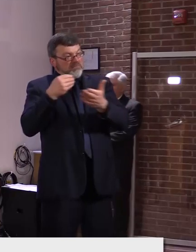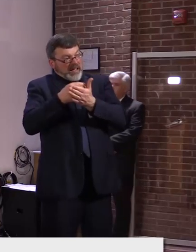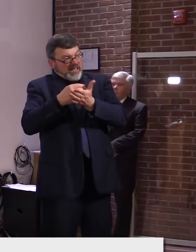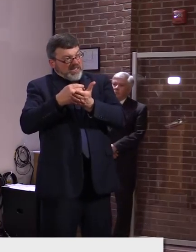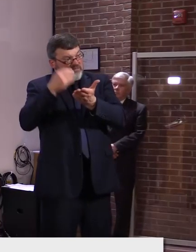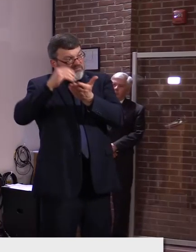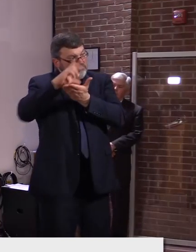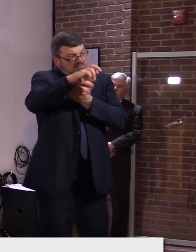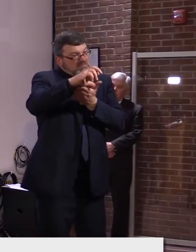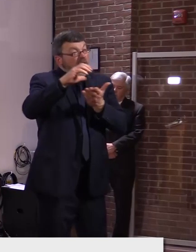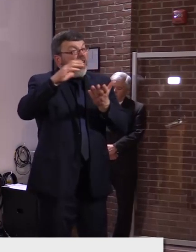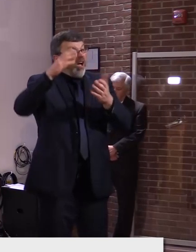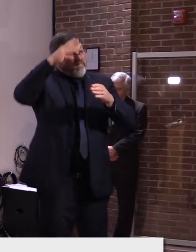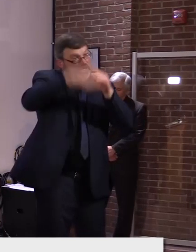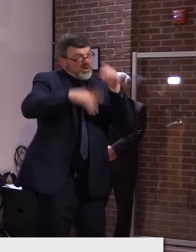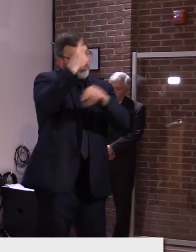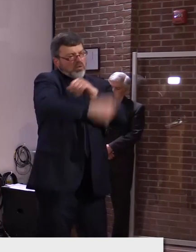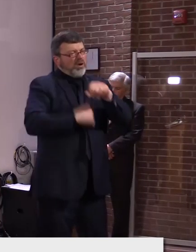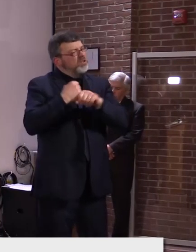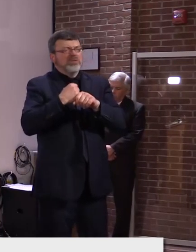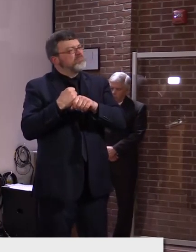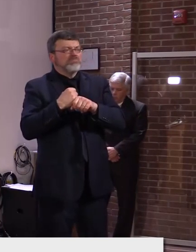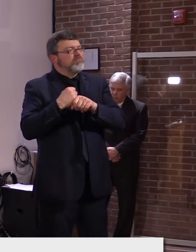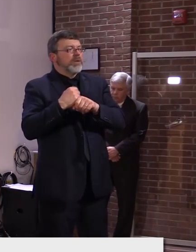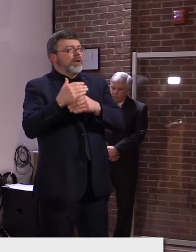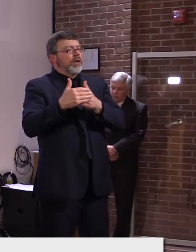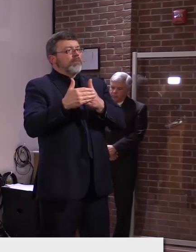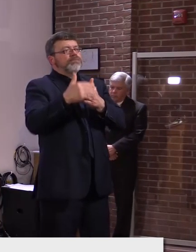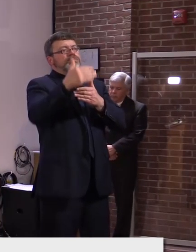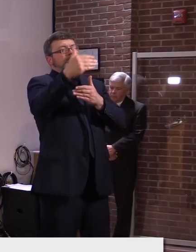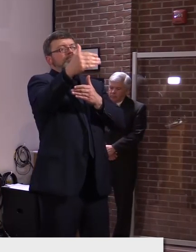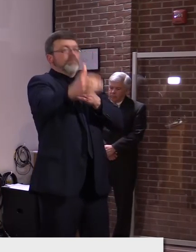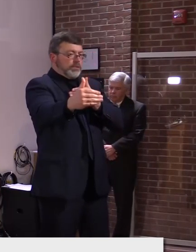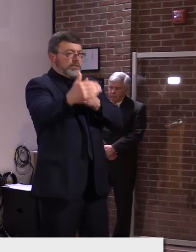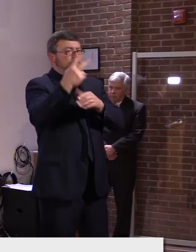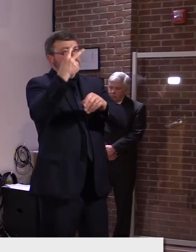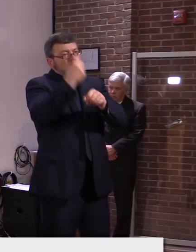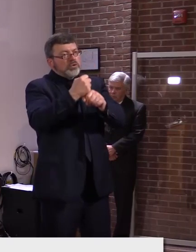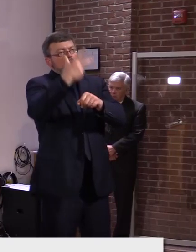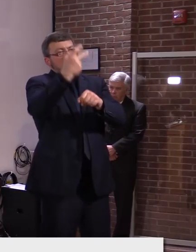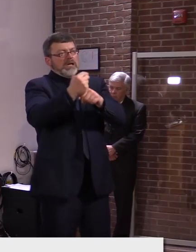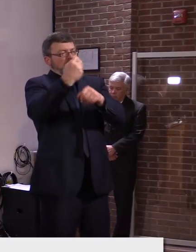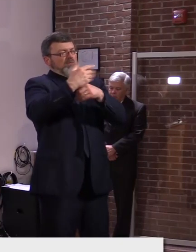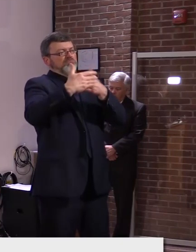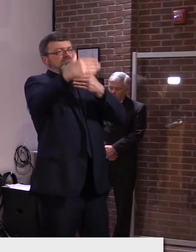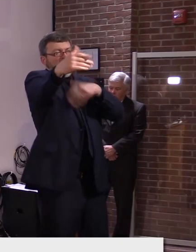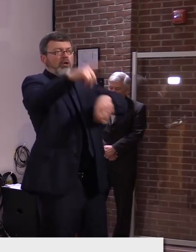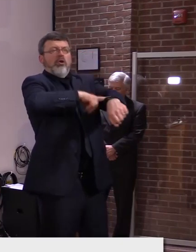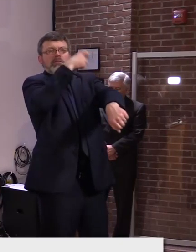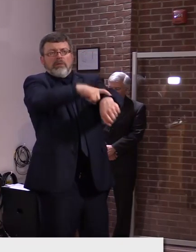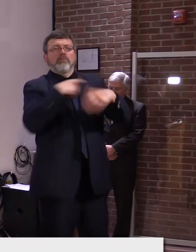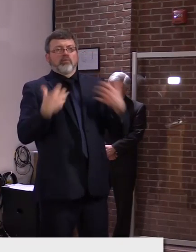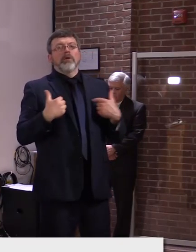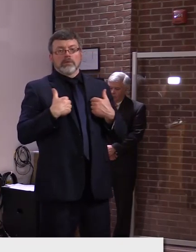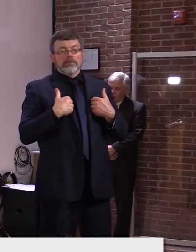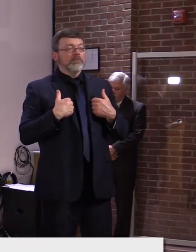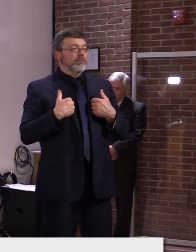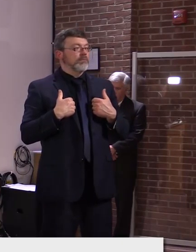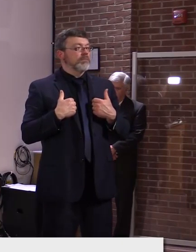what you know, what we laid out, we wanted the legislature to agree to. It appears that the intent language that they